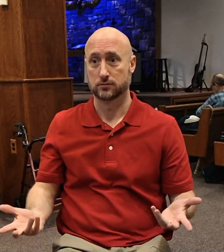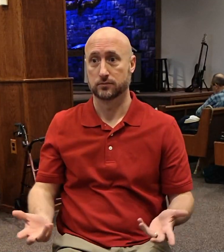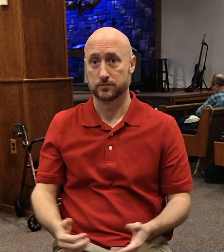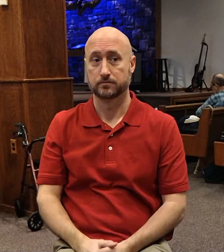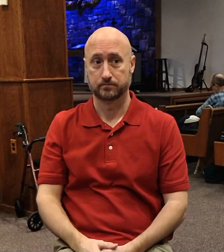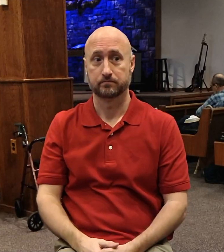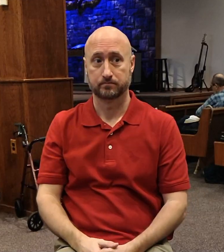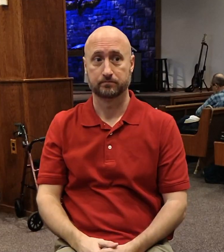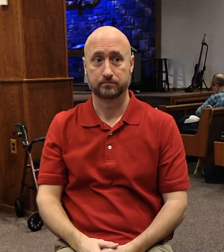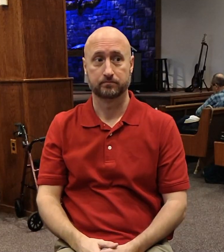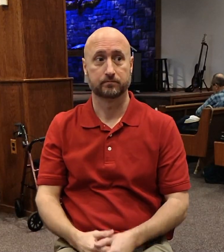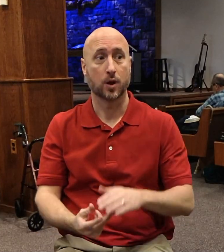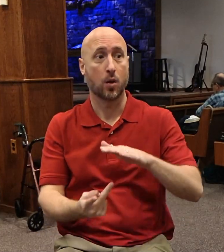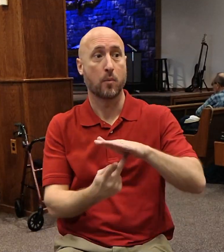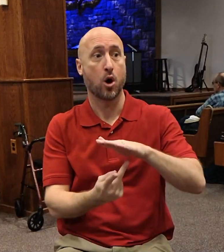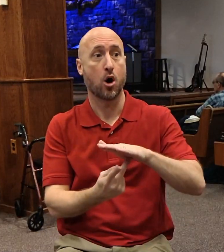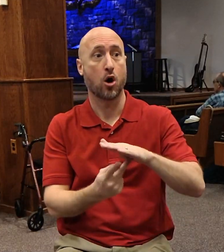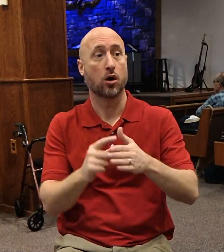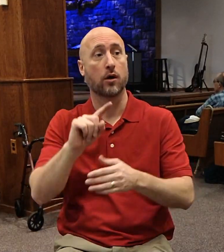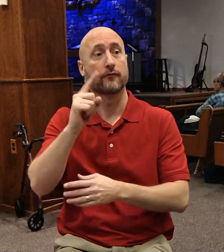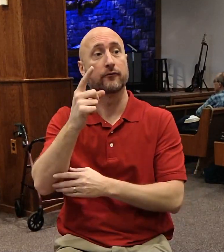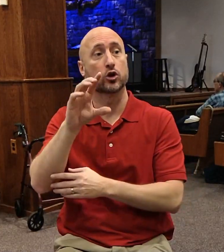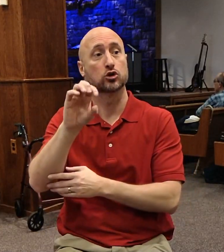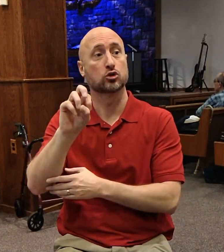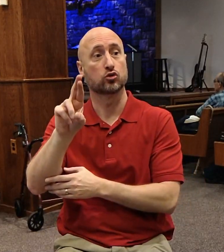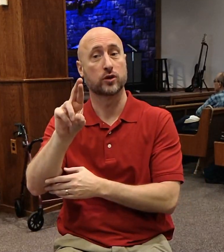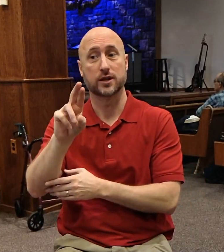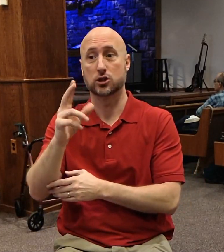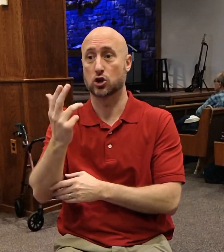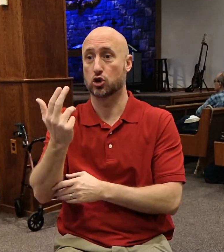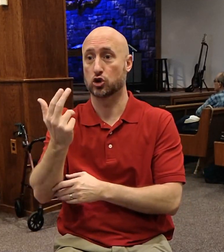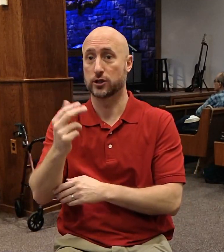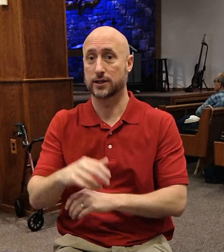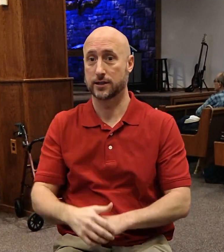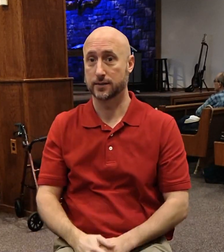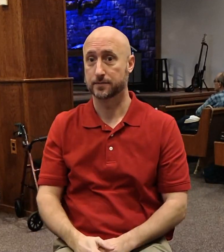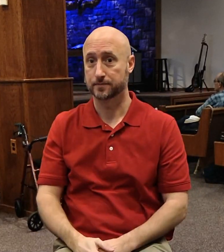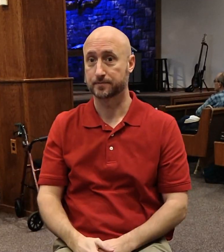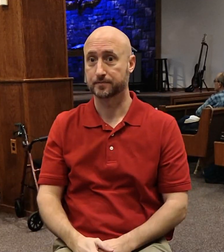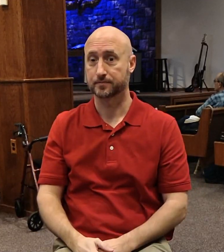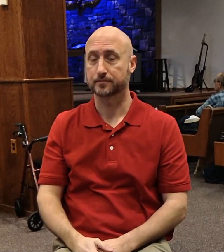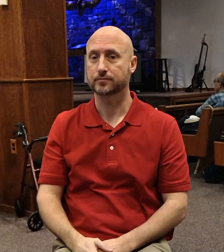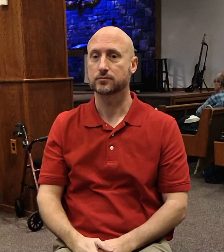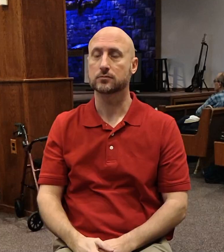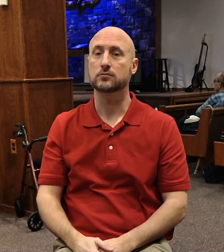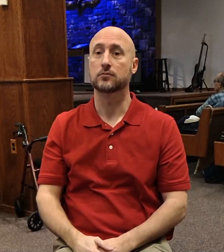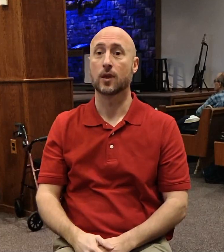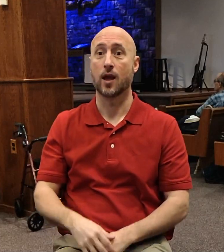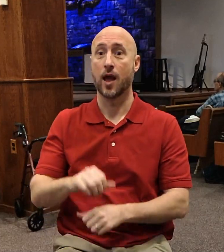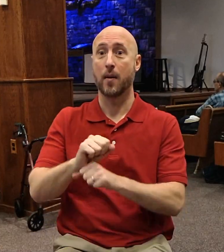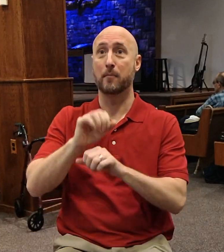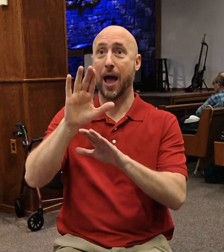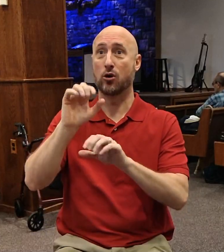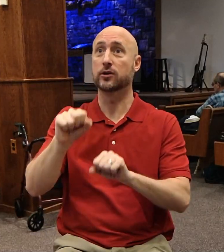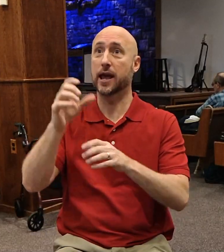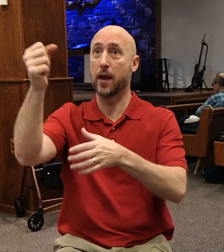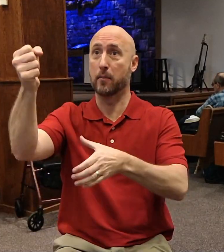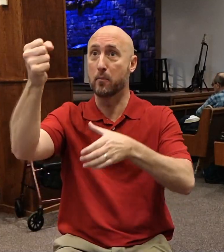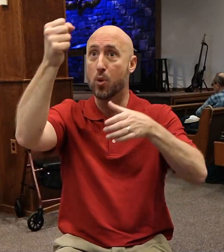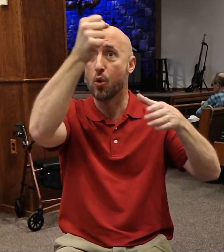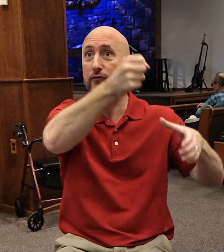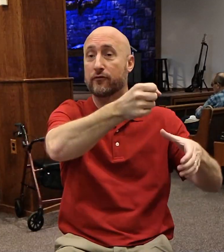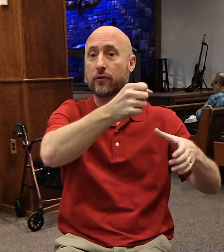Paul said in 1 Corinthians 13 it wasn't faith he said you know if I can move mountains I have faith to do this